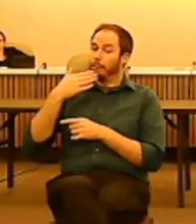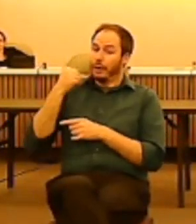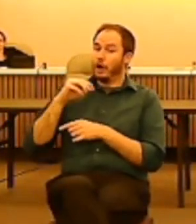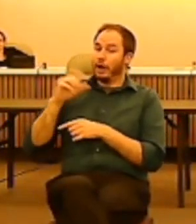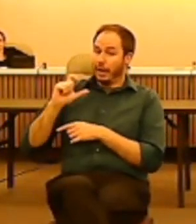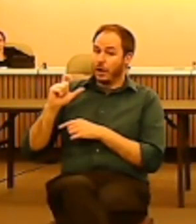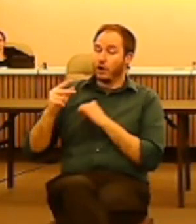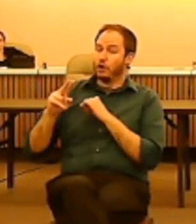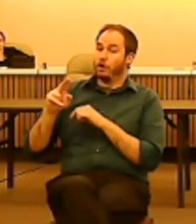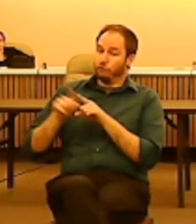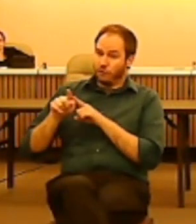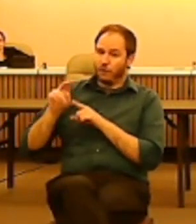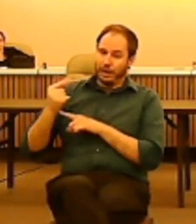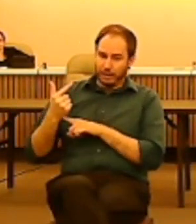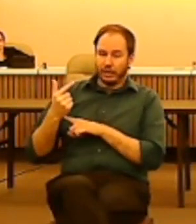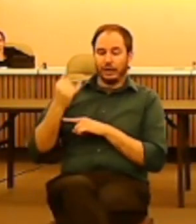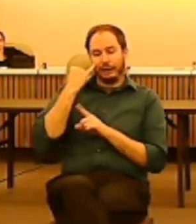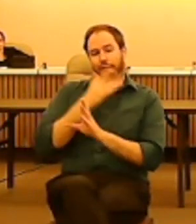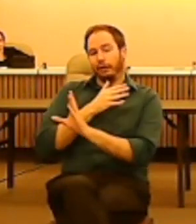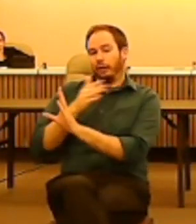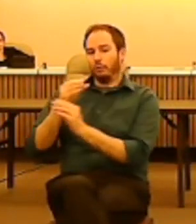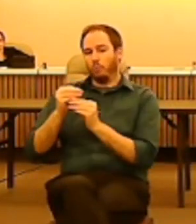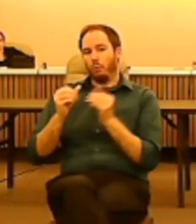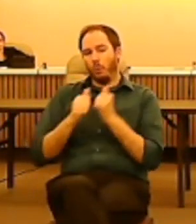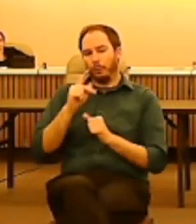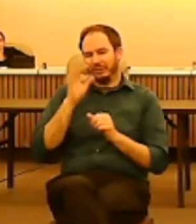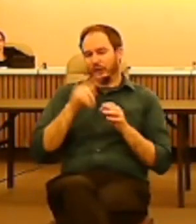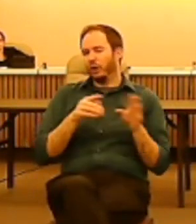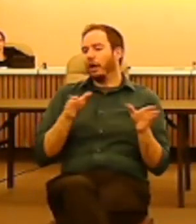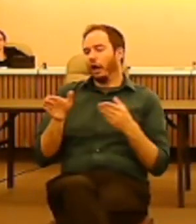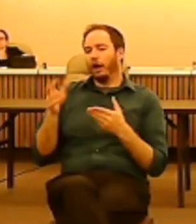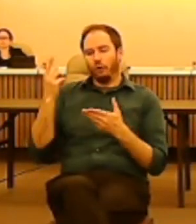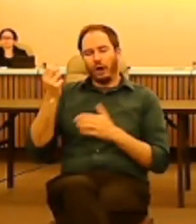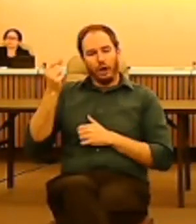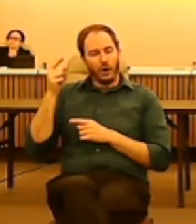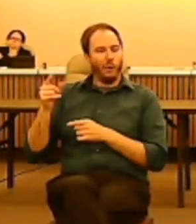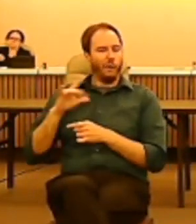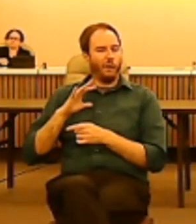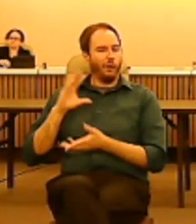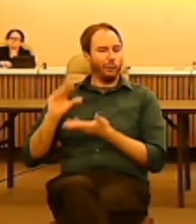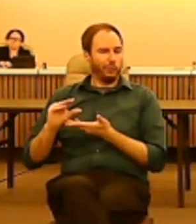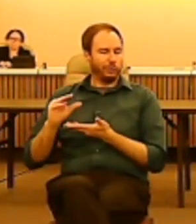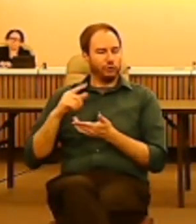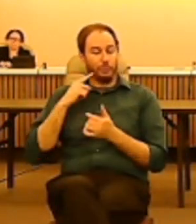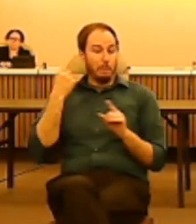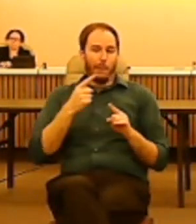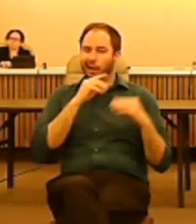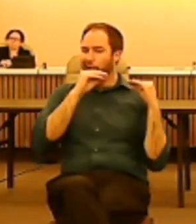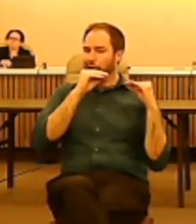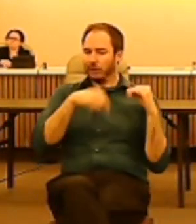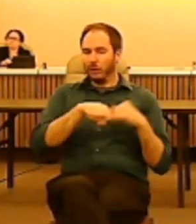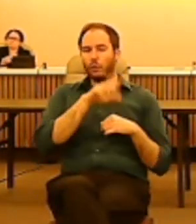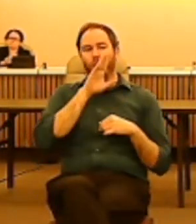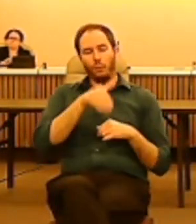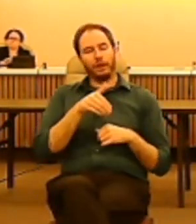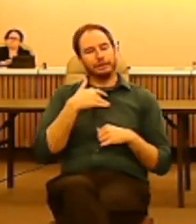amount. And the closer we got to it, more people were going with it because they finally understood it. So it's really educating people, and they will have a